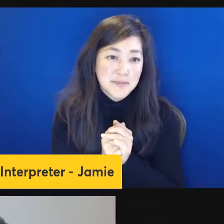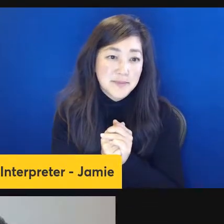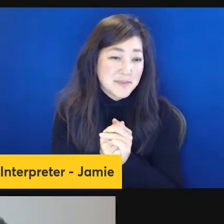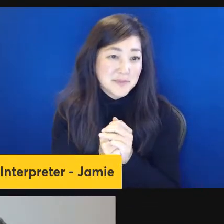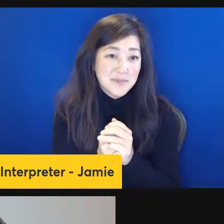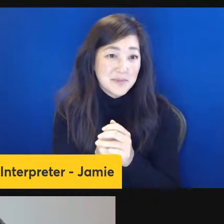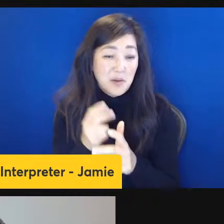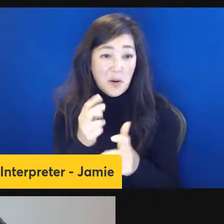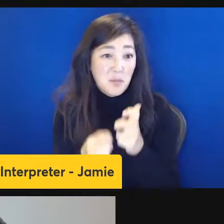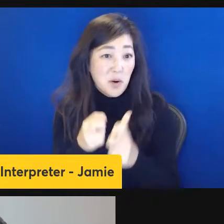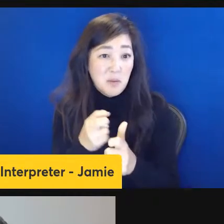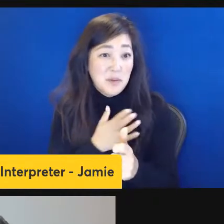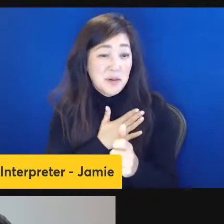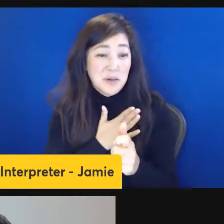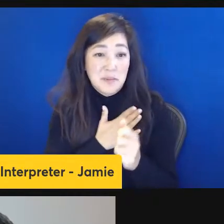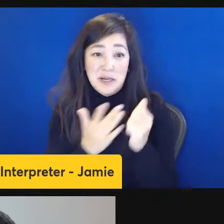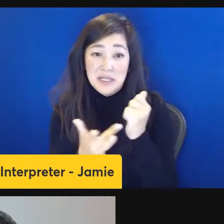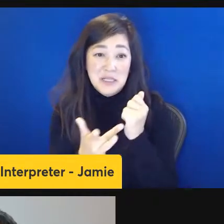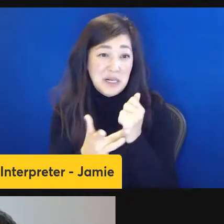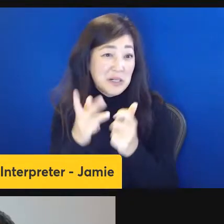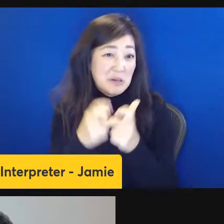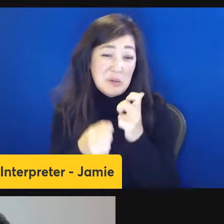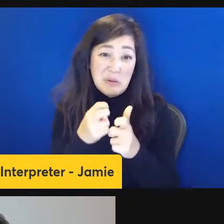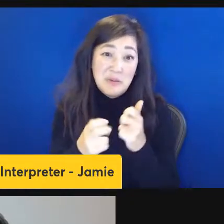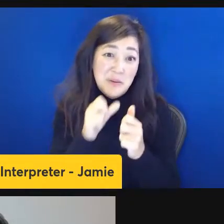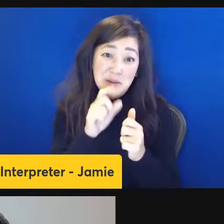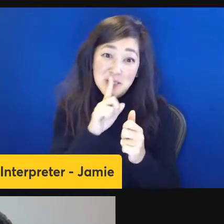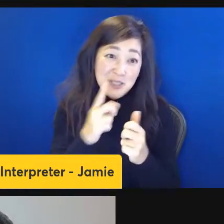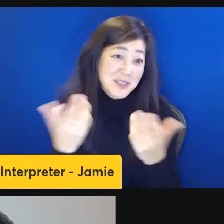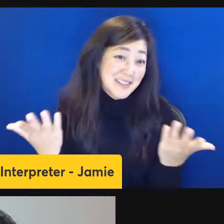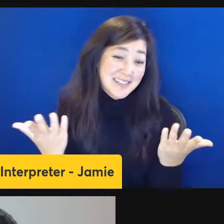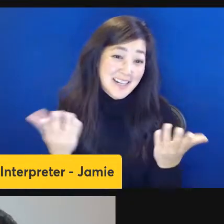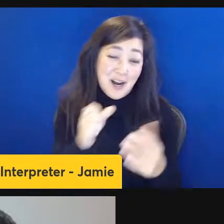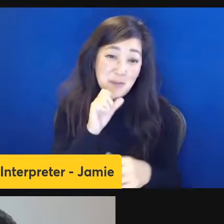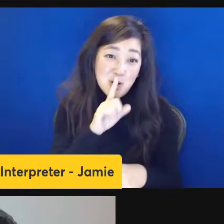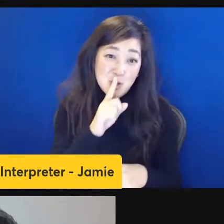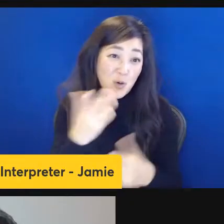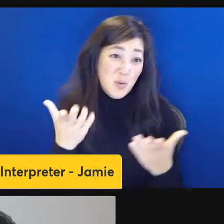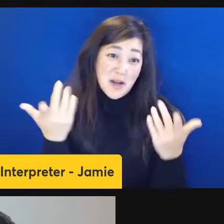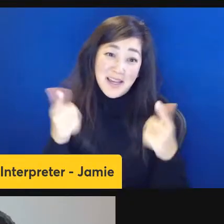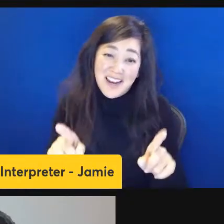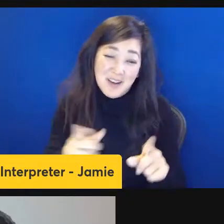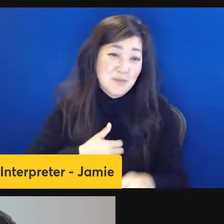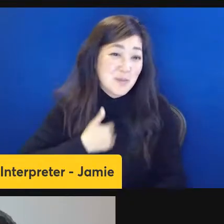probably my technical problems, I have to say. I don't know what happened, but I'm sorry.